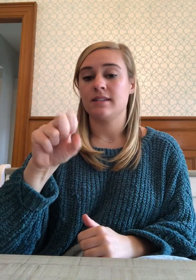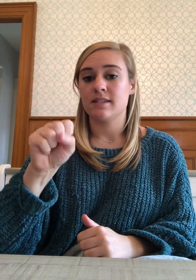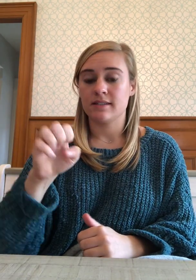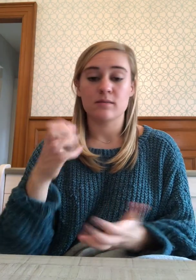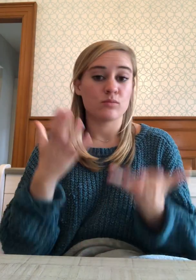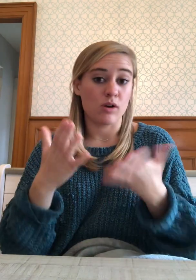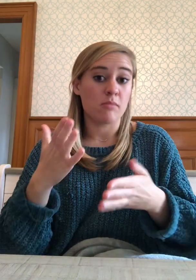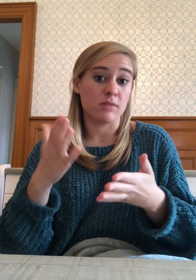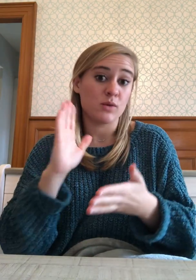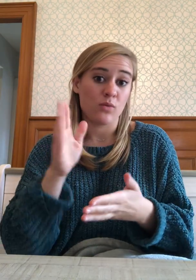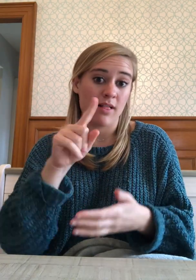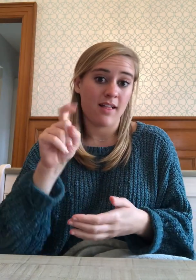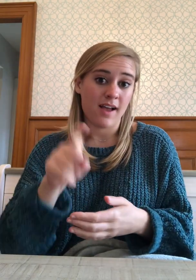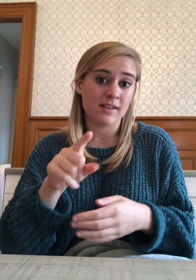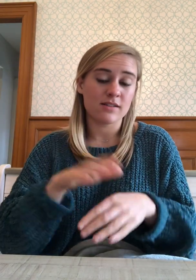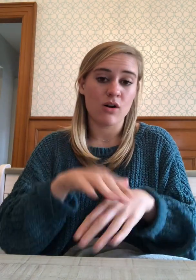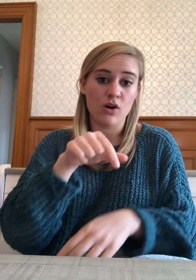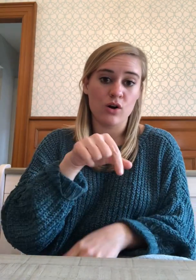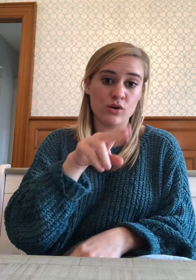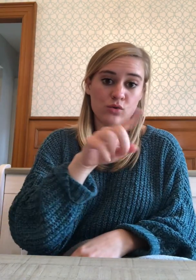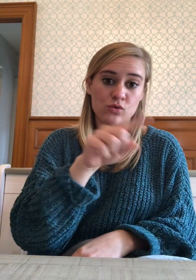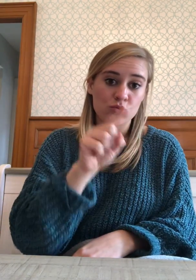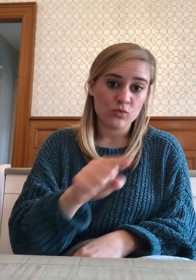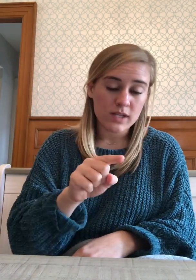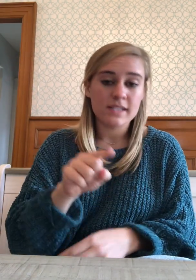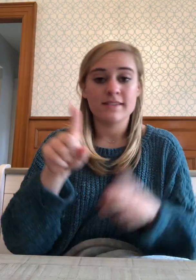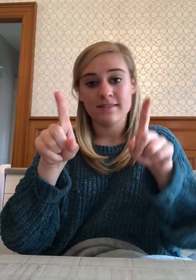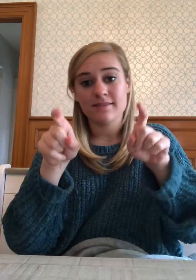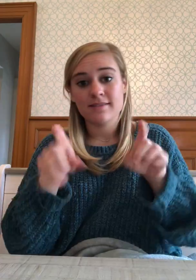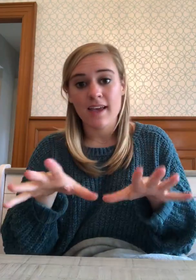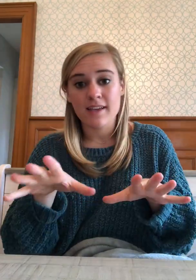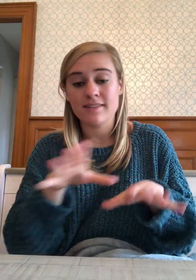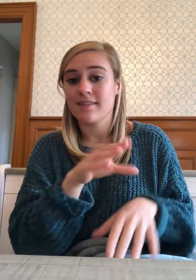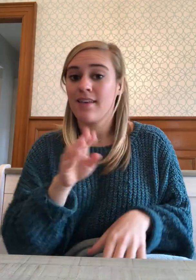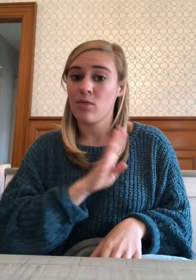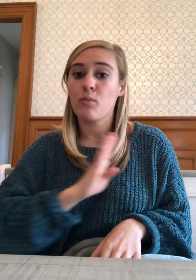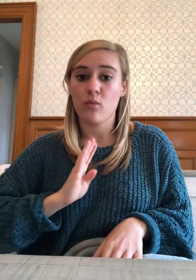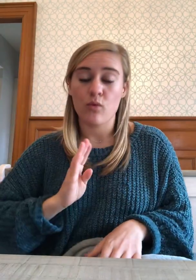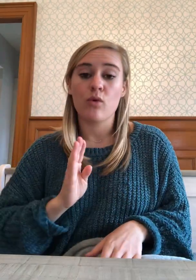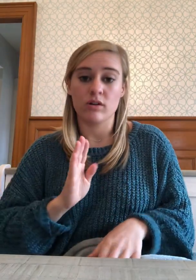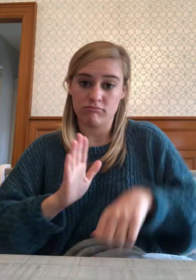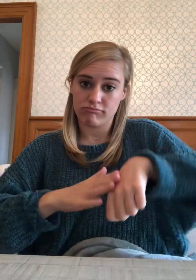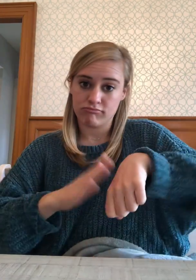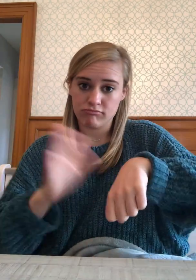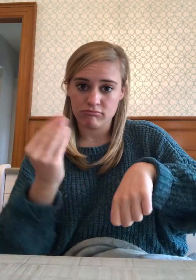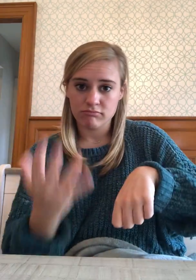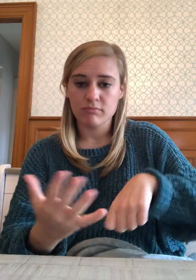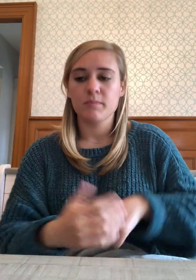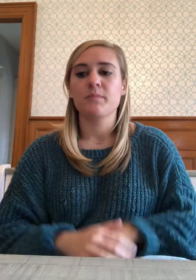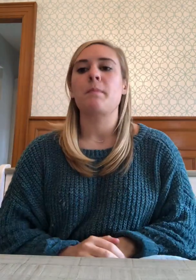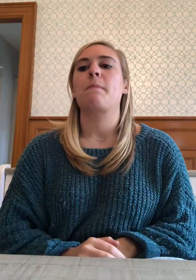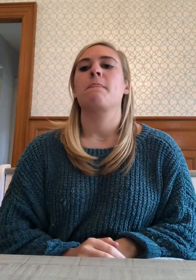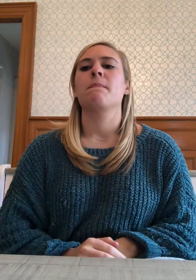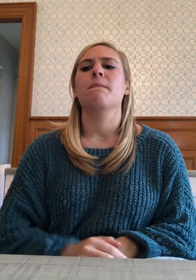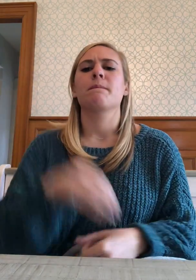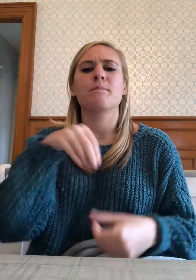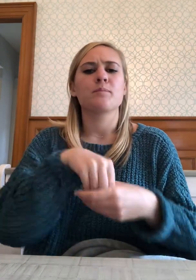question: duration, frequency, intensity. In general, there's not an absolute minute